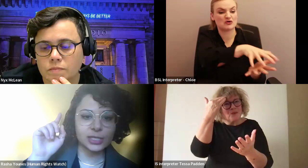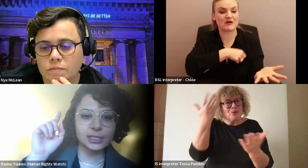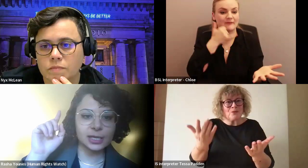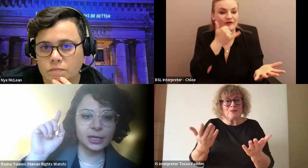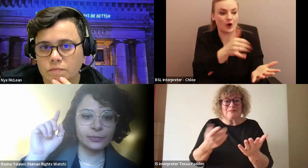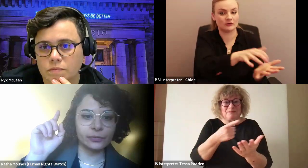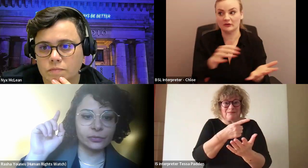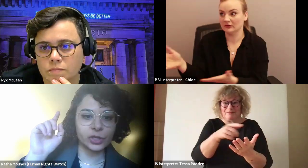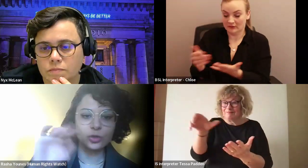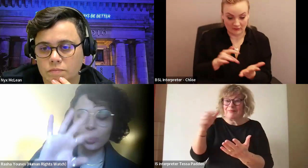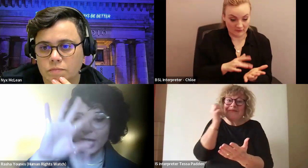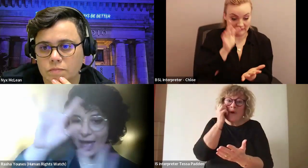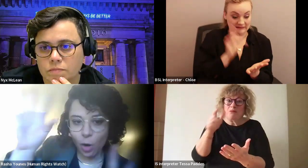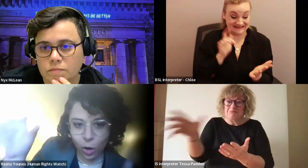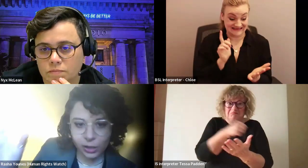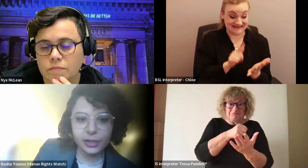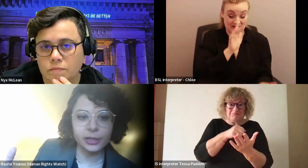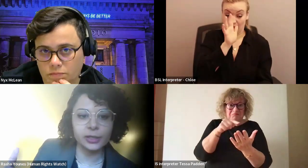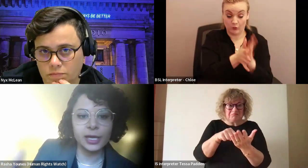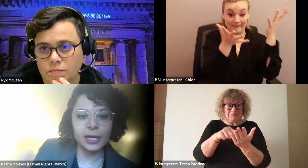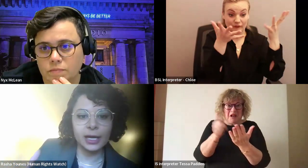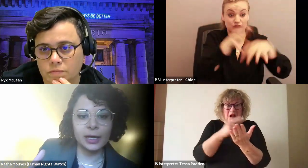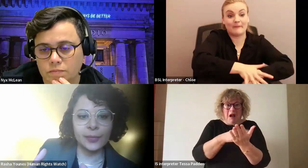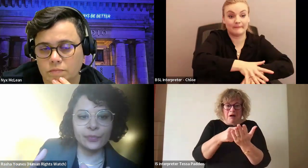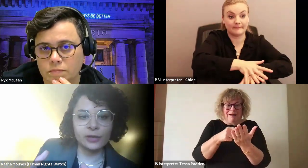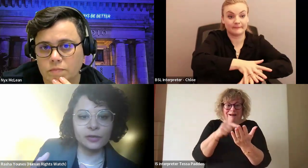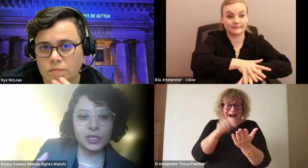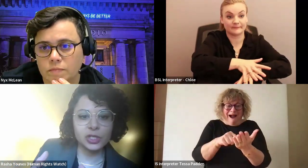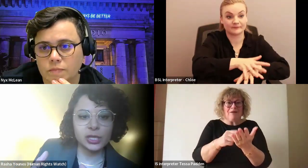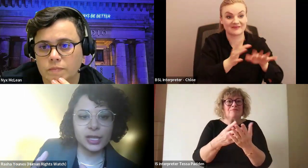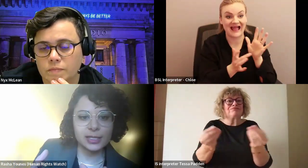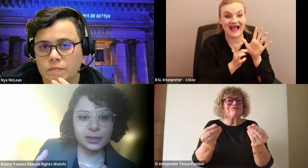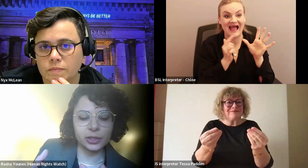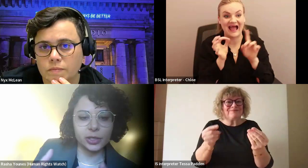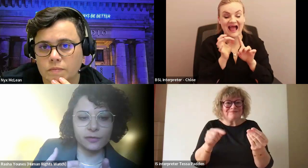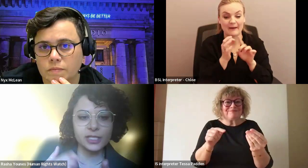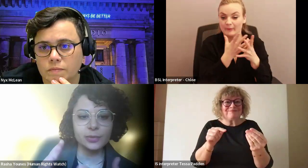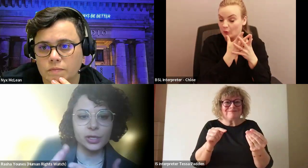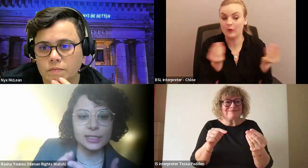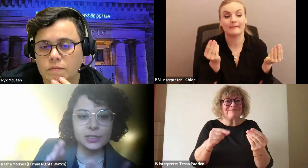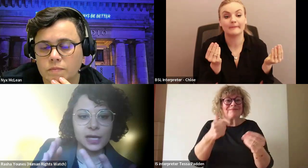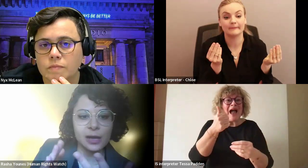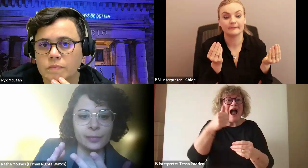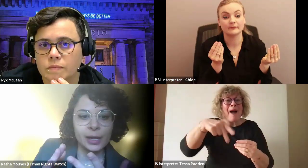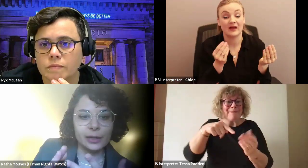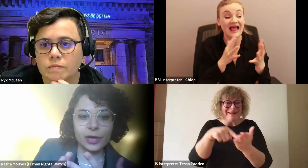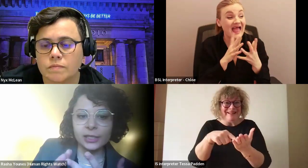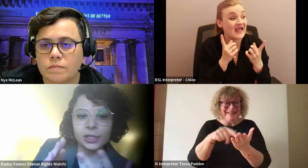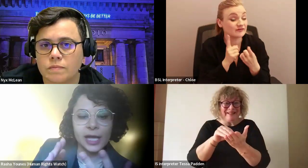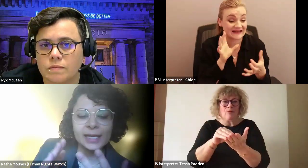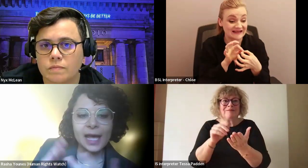literally just destroy all the information that is included on Facebook,